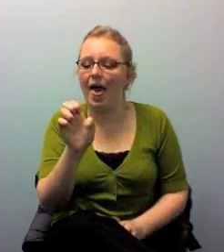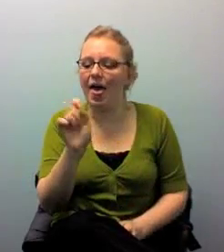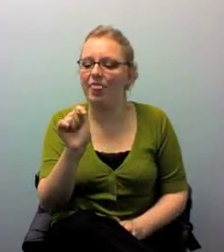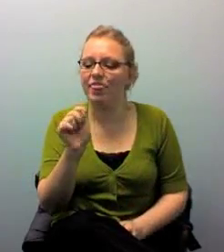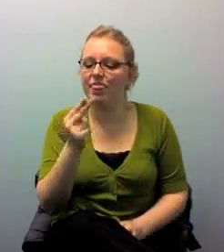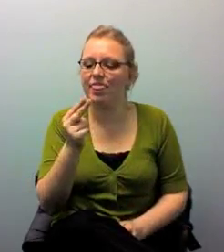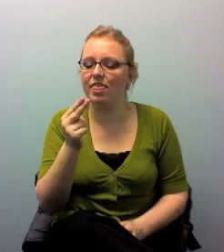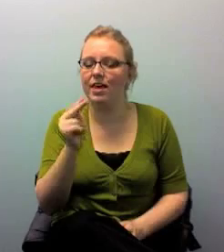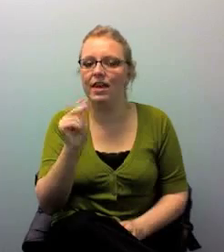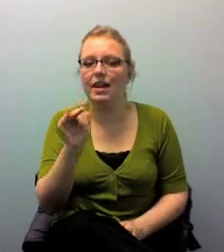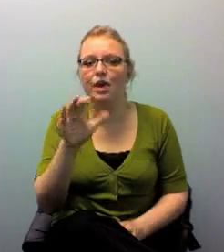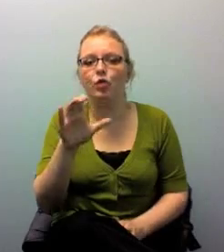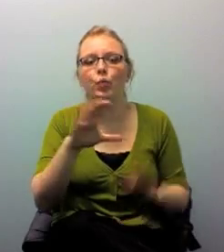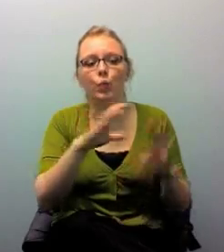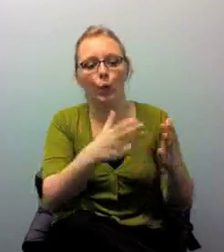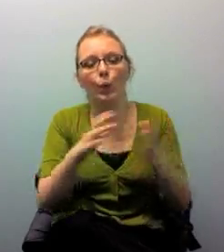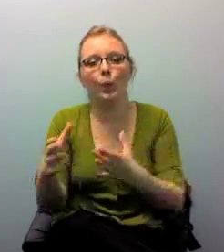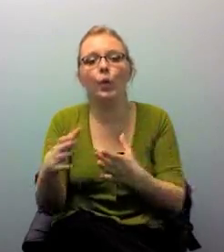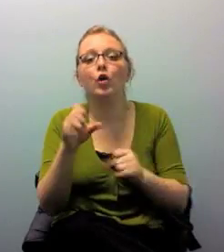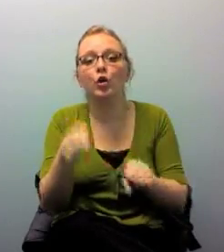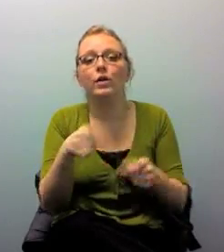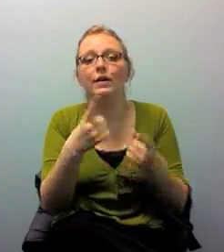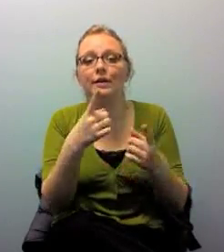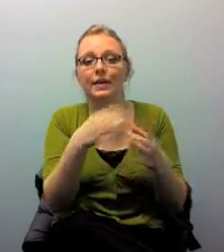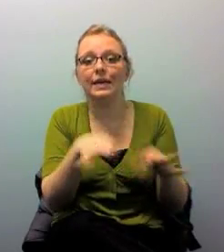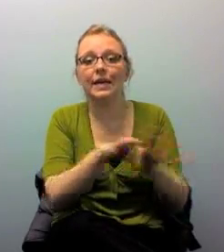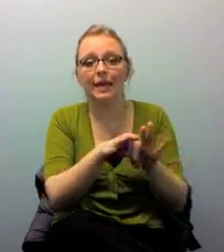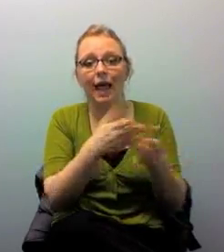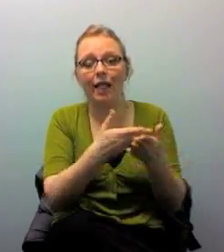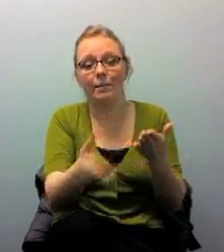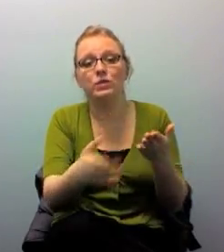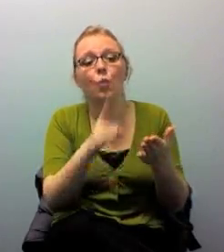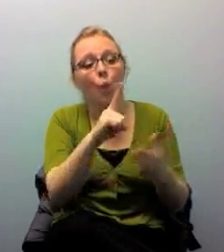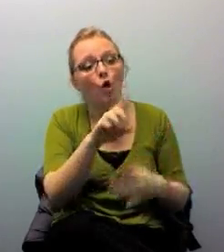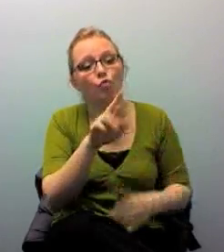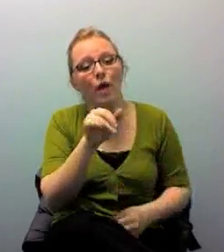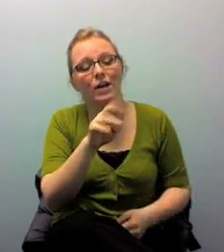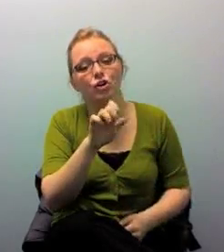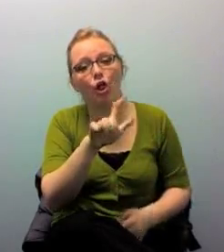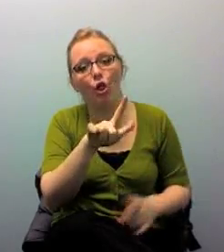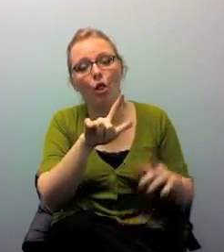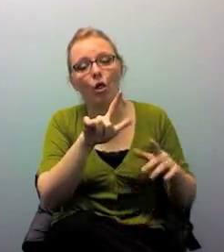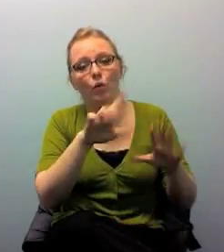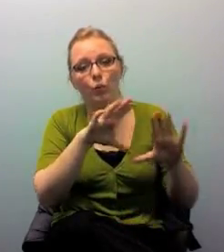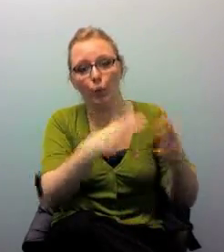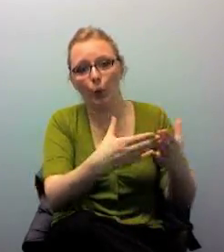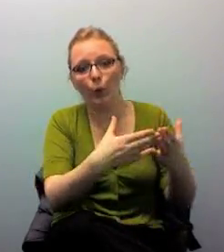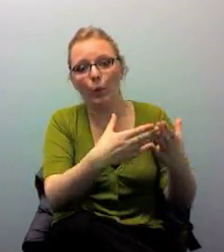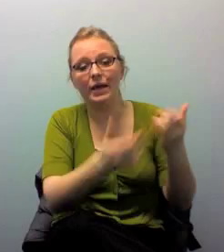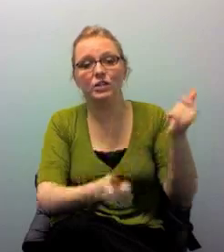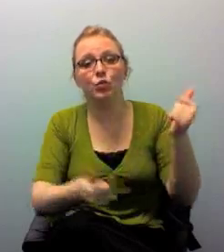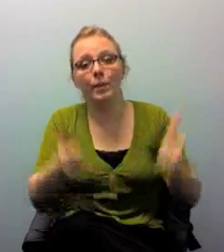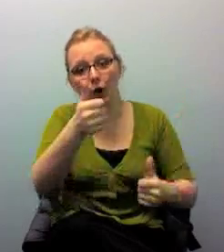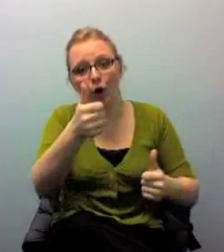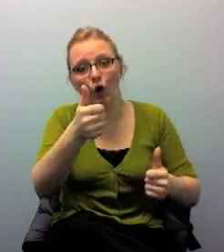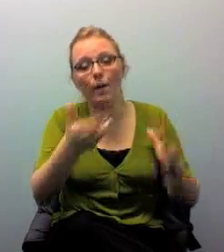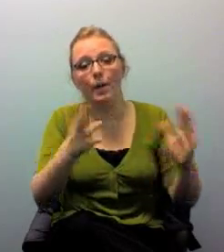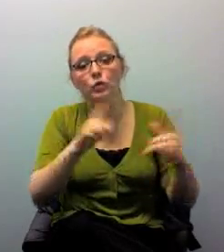Two key elements are: one, the belief that one racial group is superior to another or others, and two,